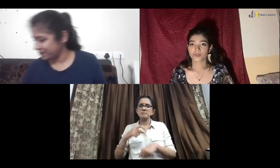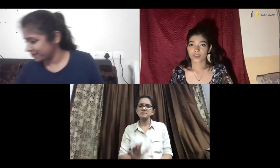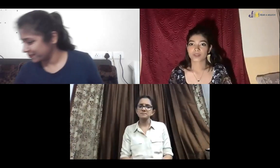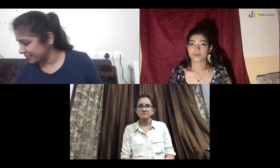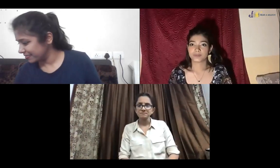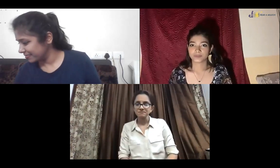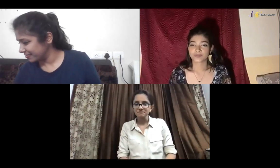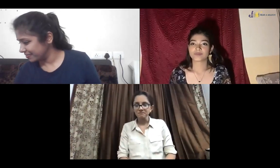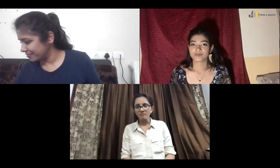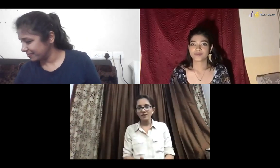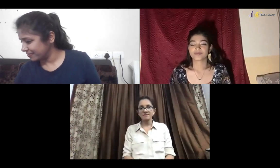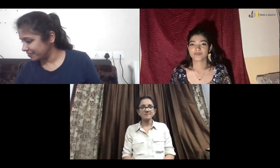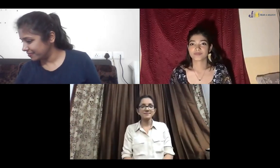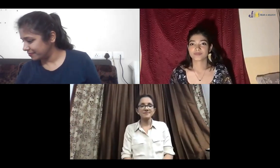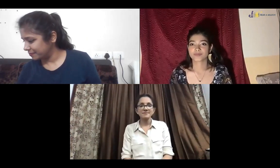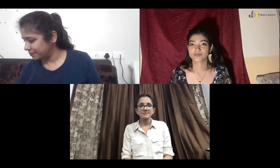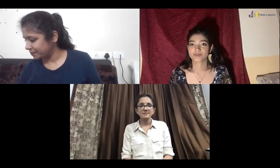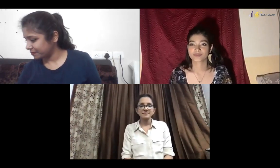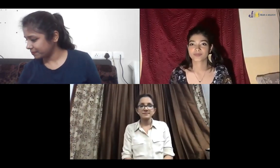stopped. So